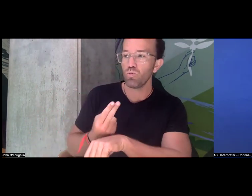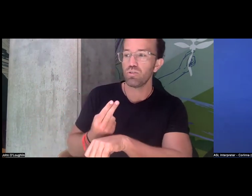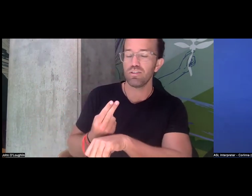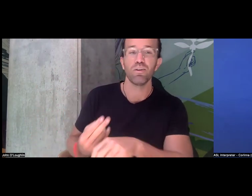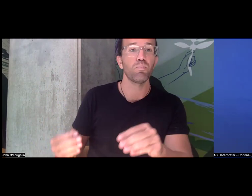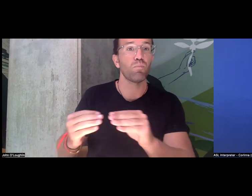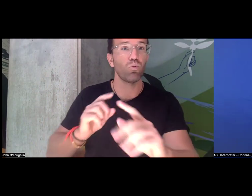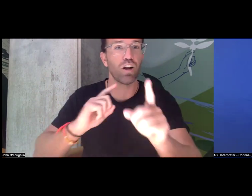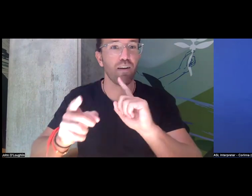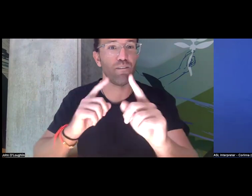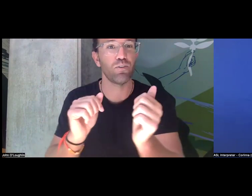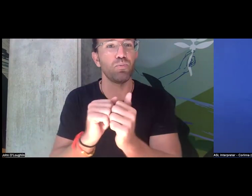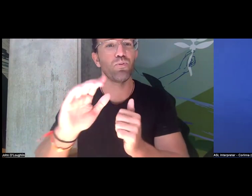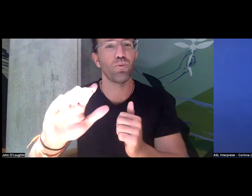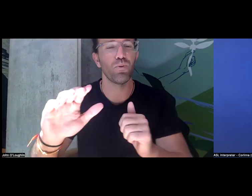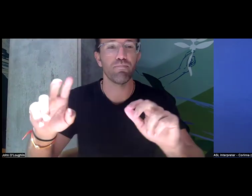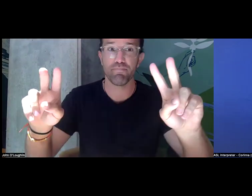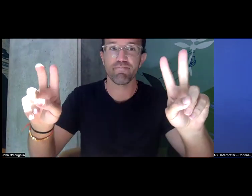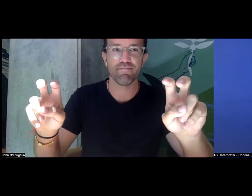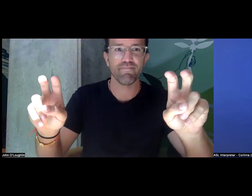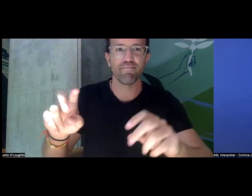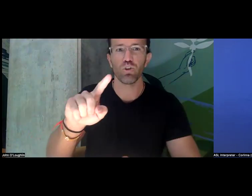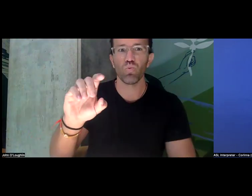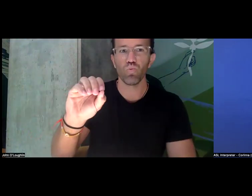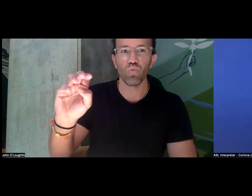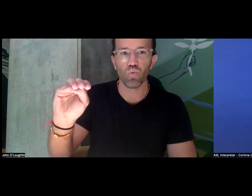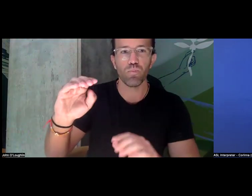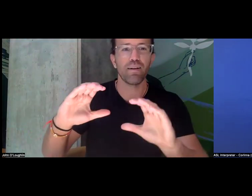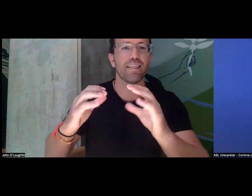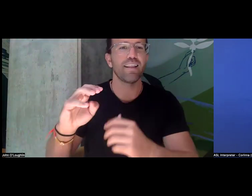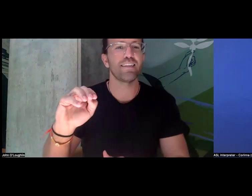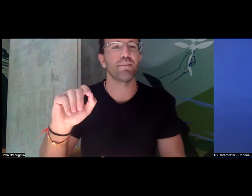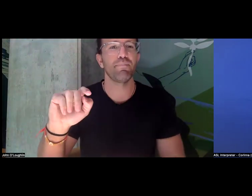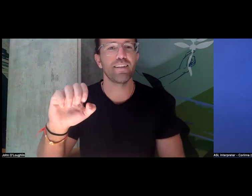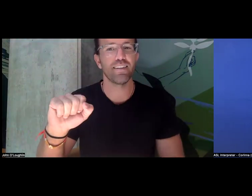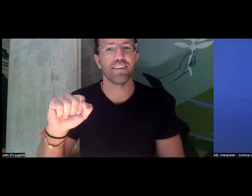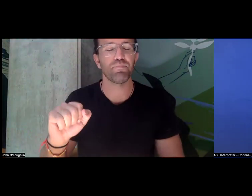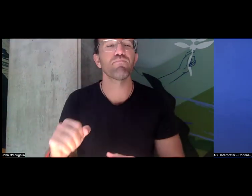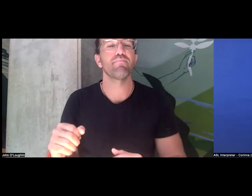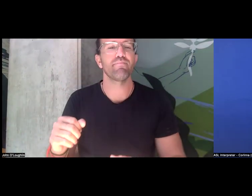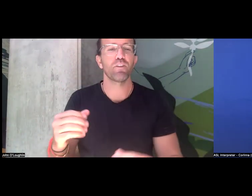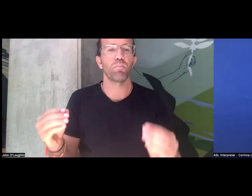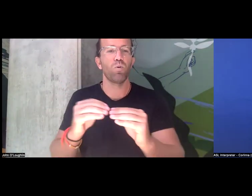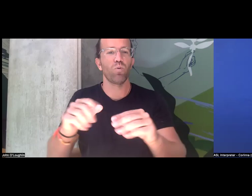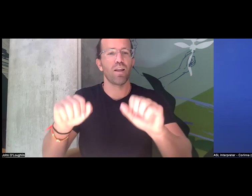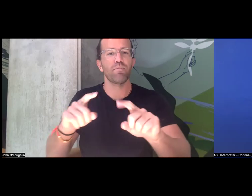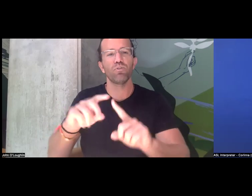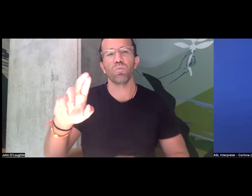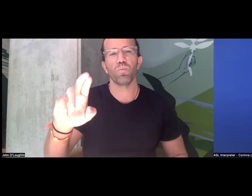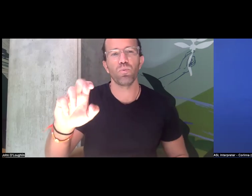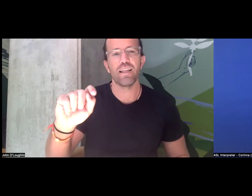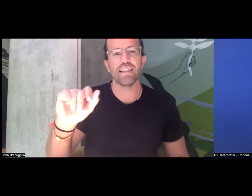with experience, practice. The more you use it, the more you converse with your Zoom classmates, so to